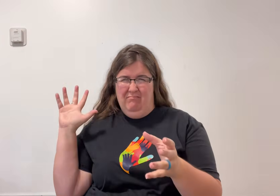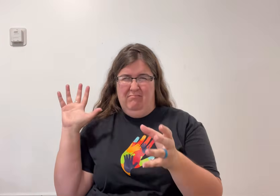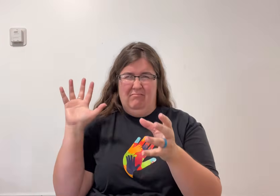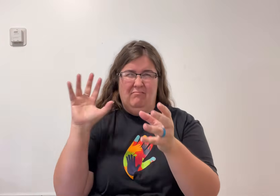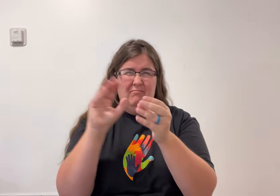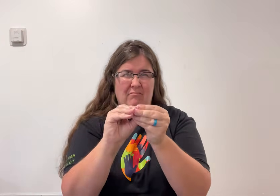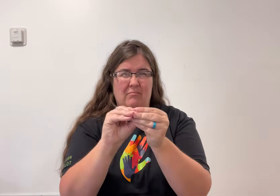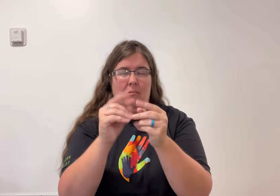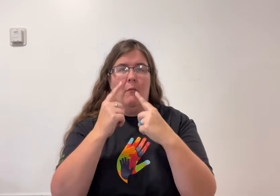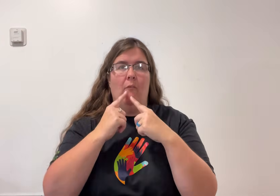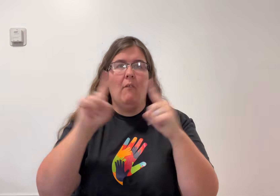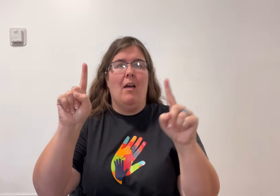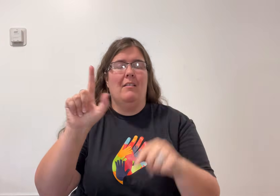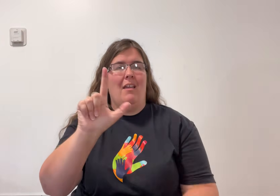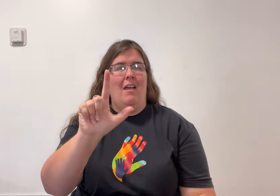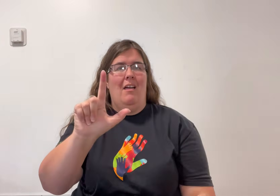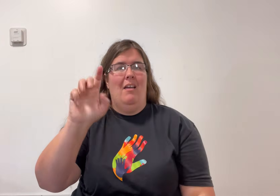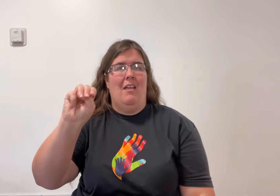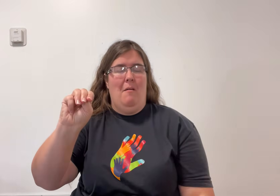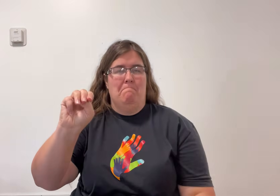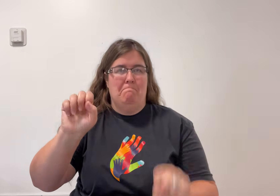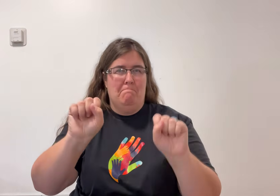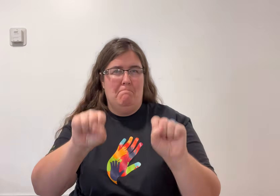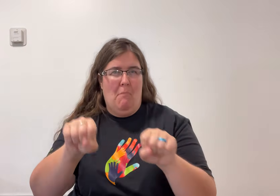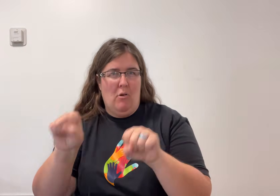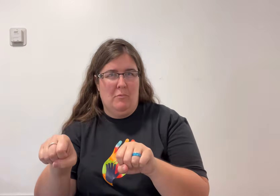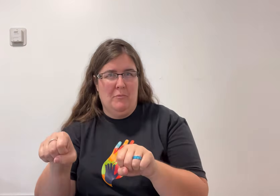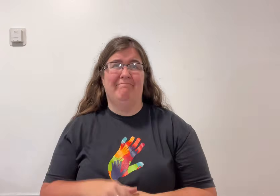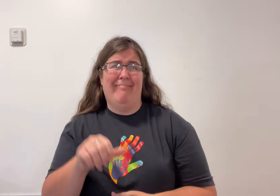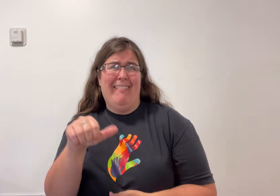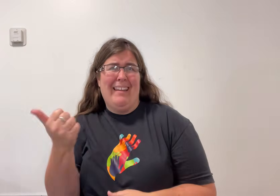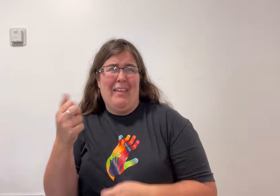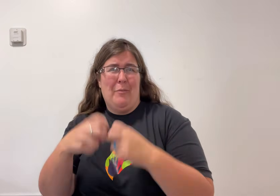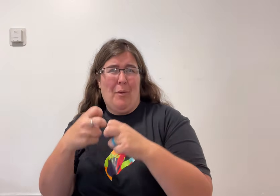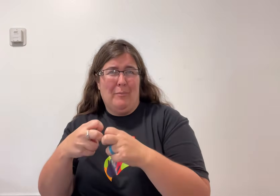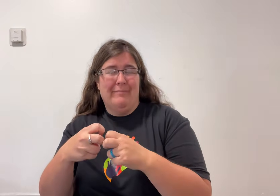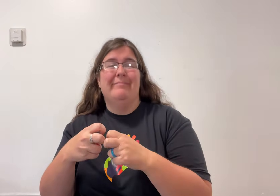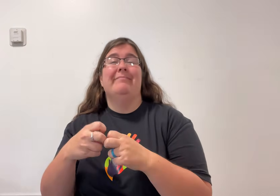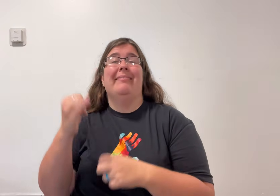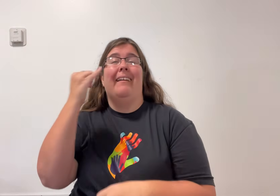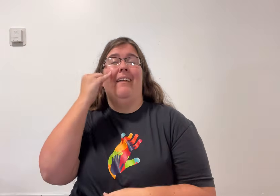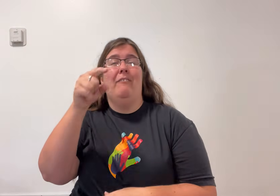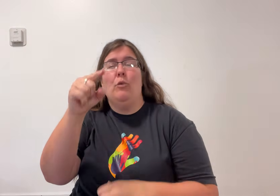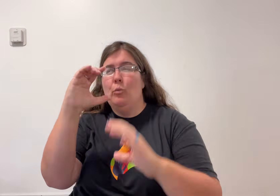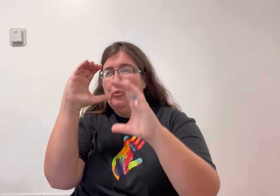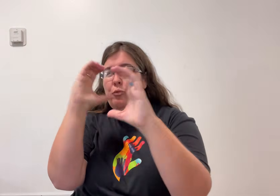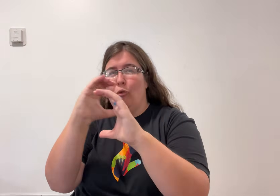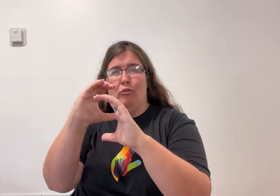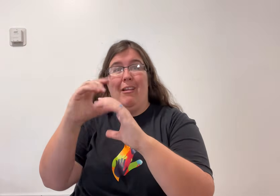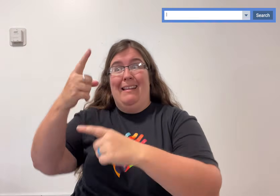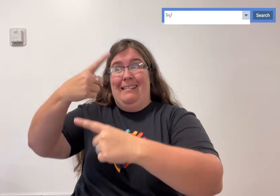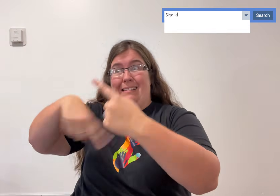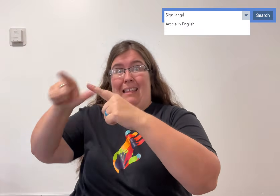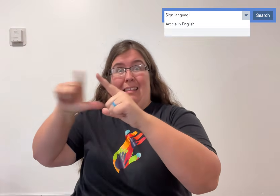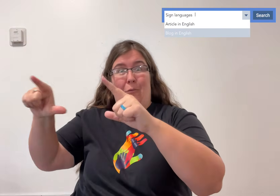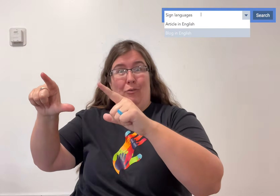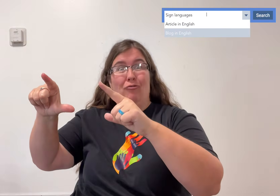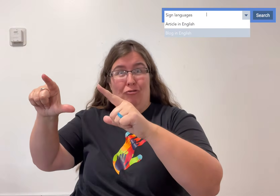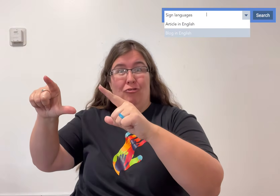that finally the creation of large language models was possible. Another problem is that if you search sign language